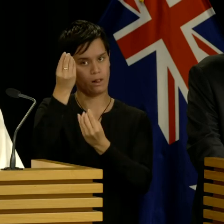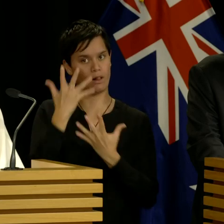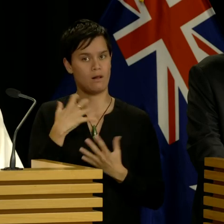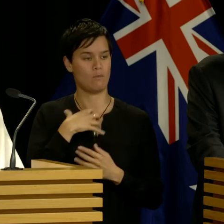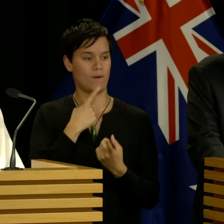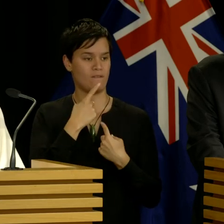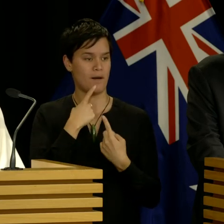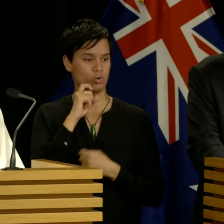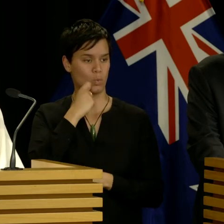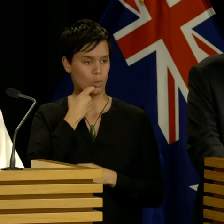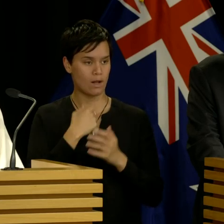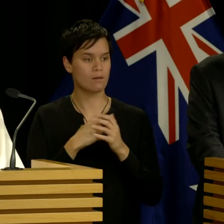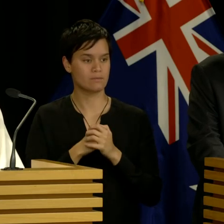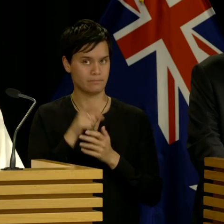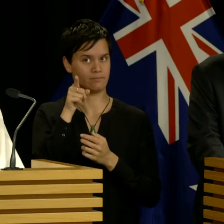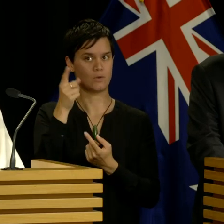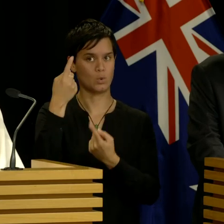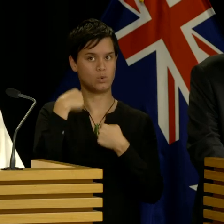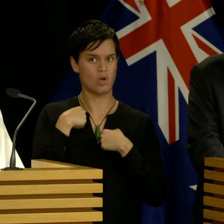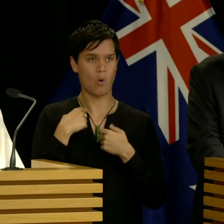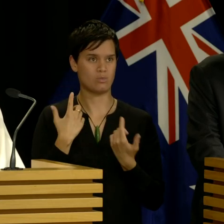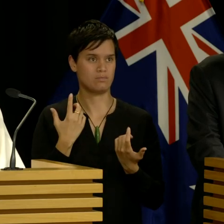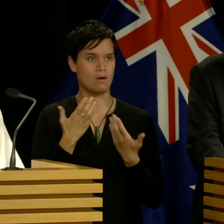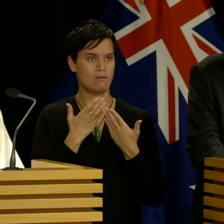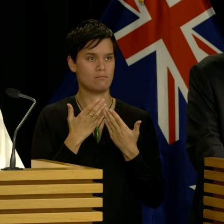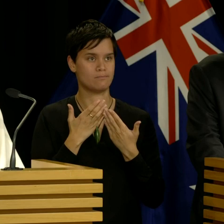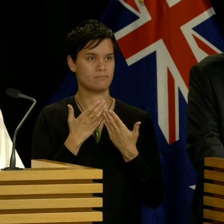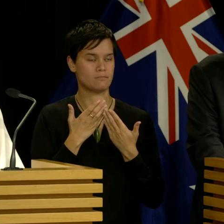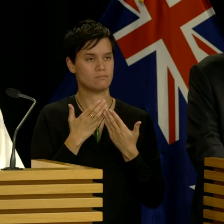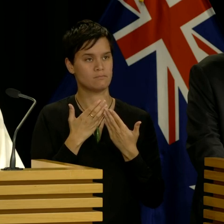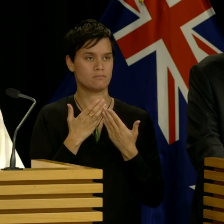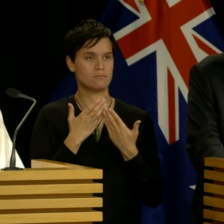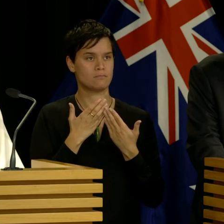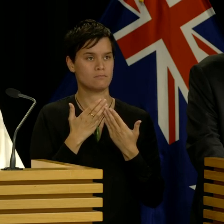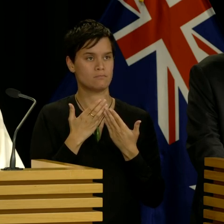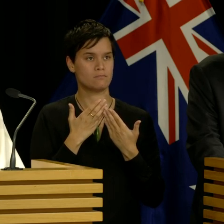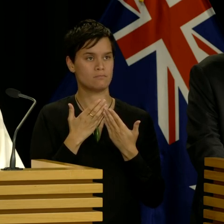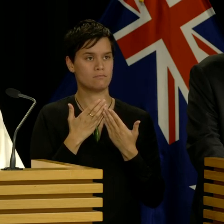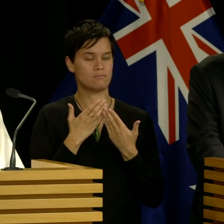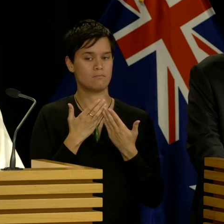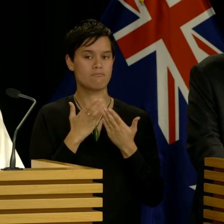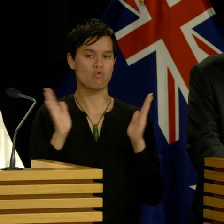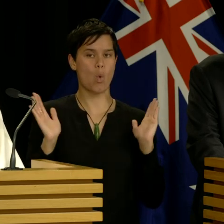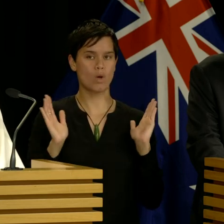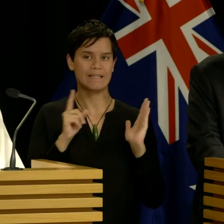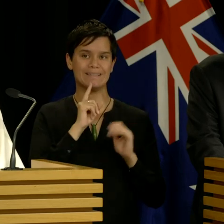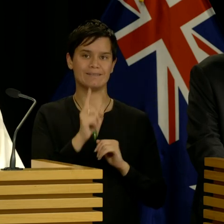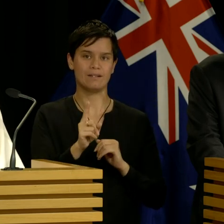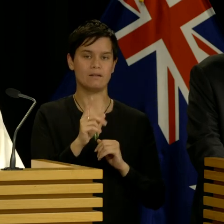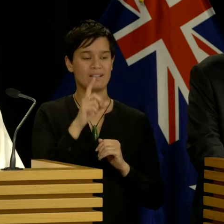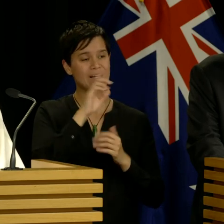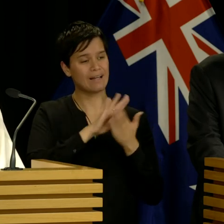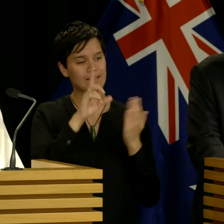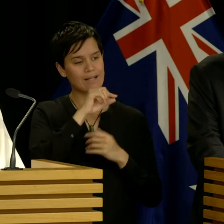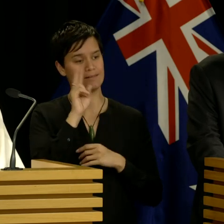the economic situation? Well, but broadly what we've discussed here, which is that clearly, we can all see what's happening. This is a period